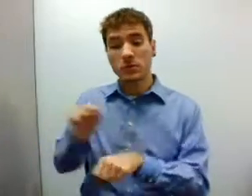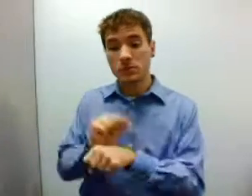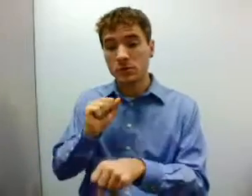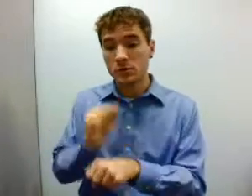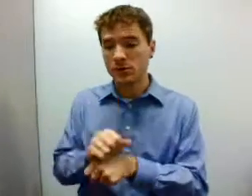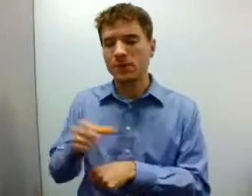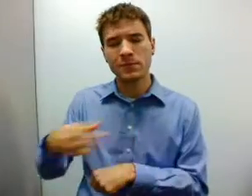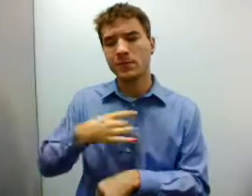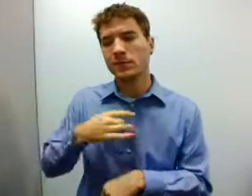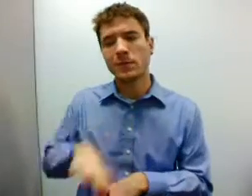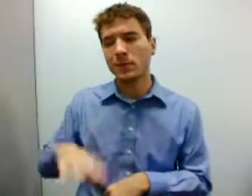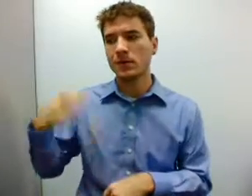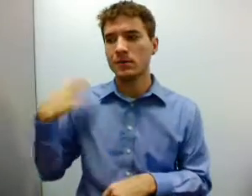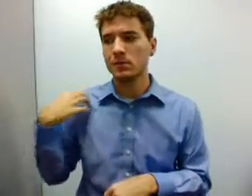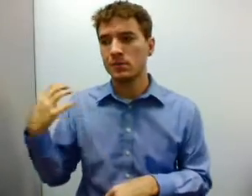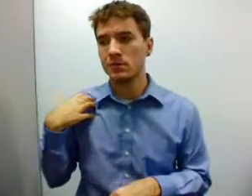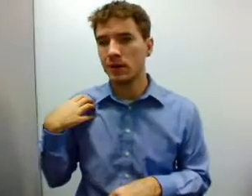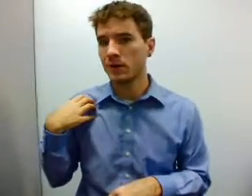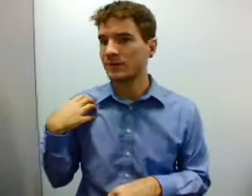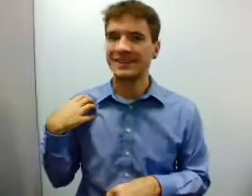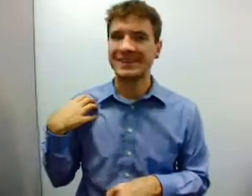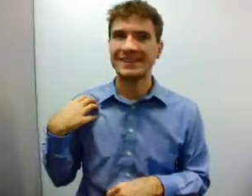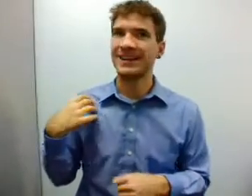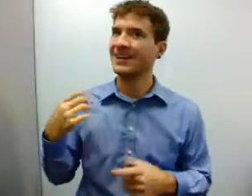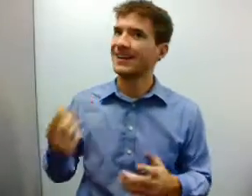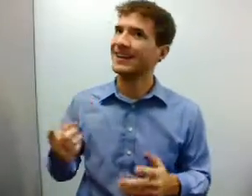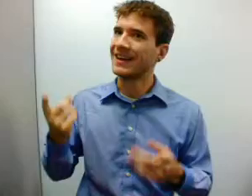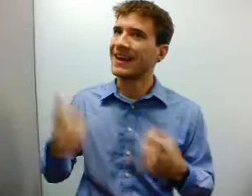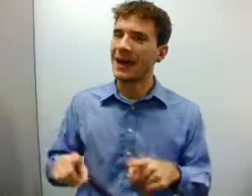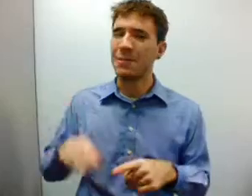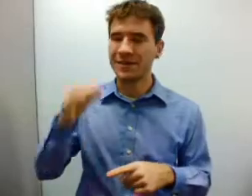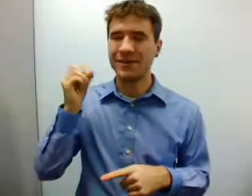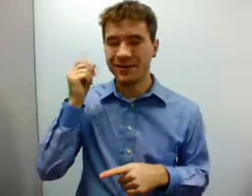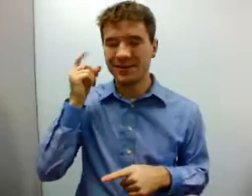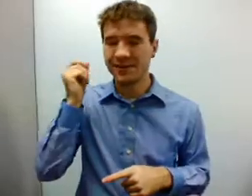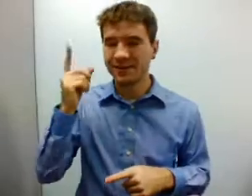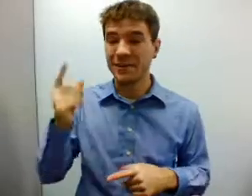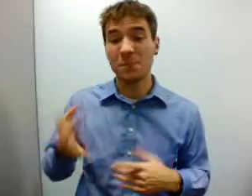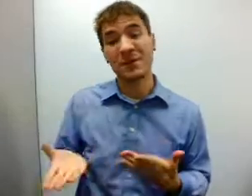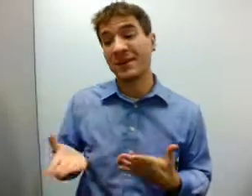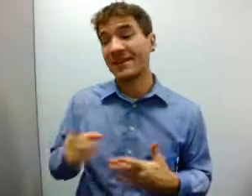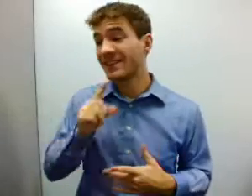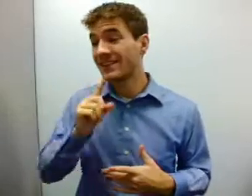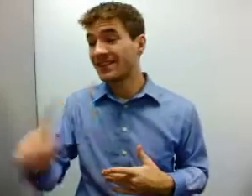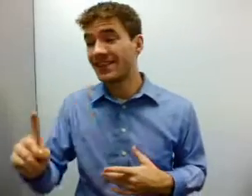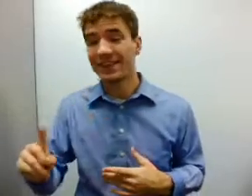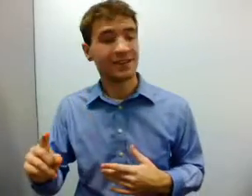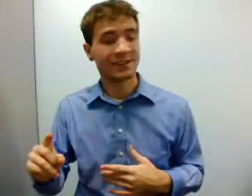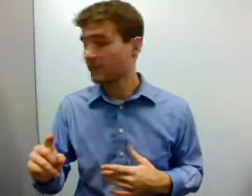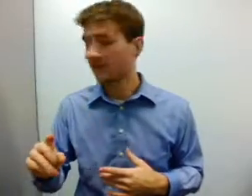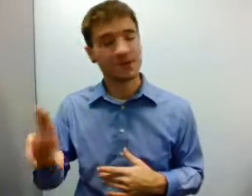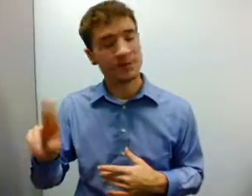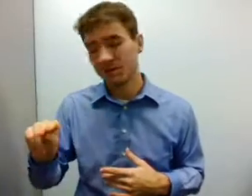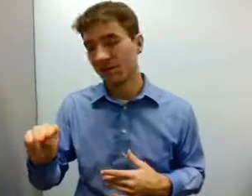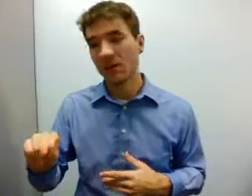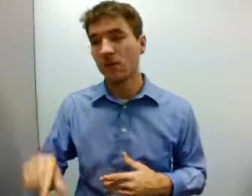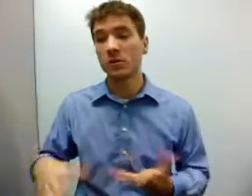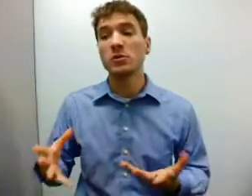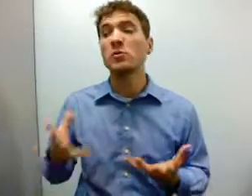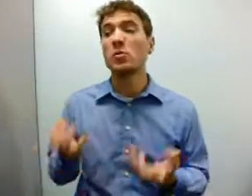you do want to say is that I really need to be in a place where I can be managed and developed, and where I can get guidance or mentoring. You really focus on the things